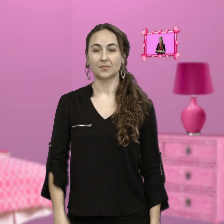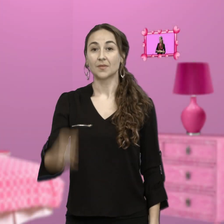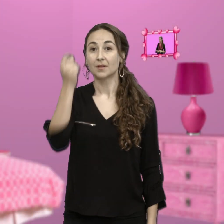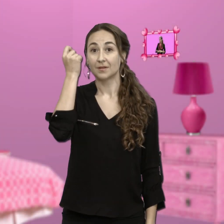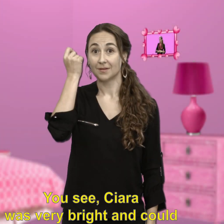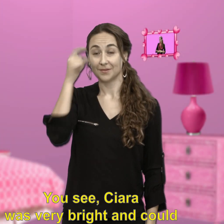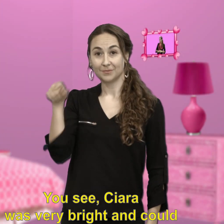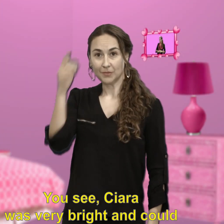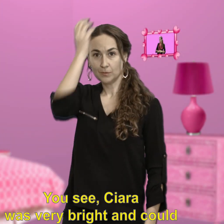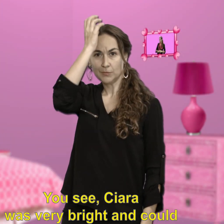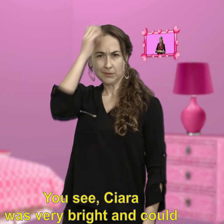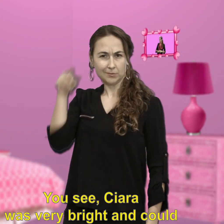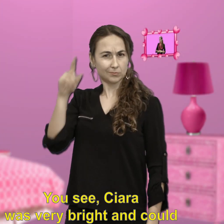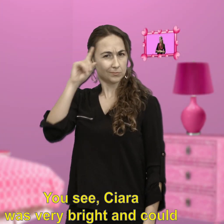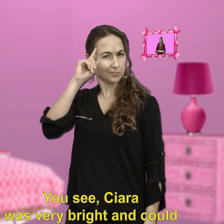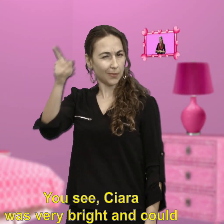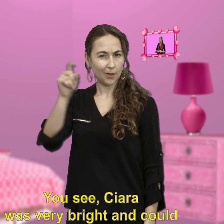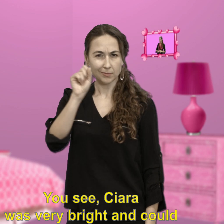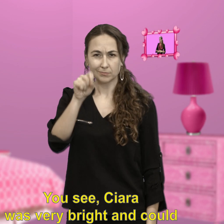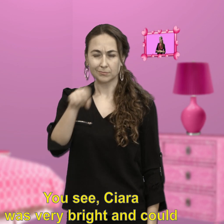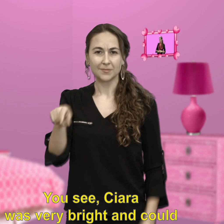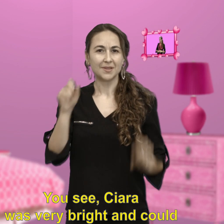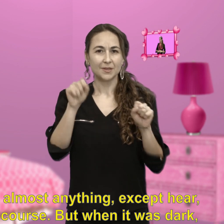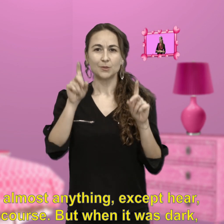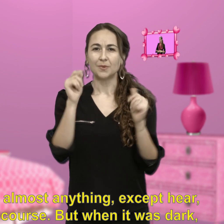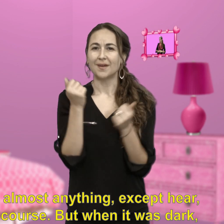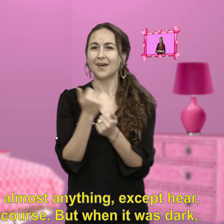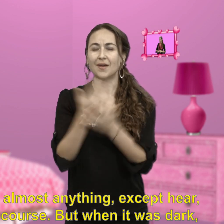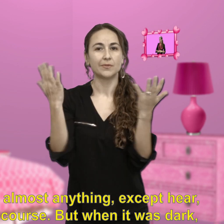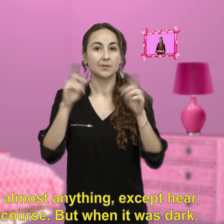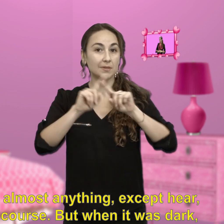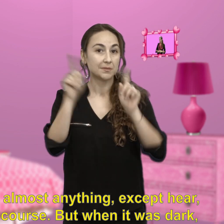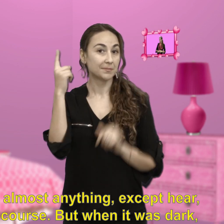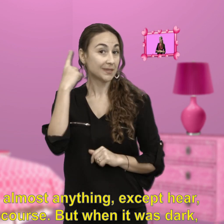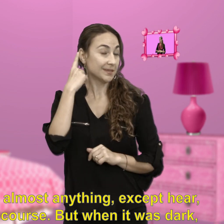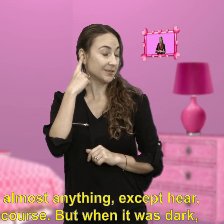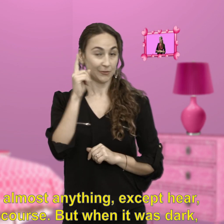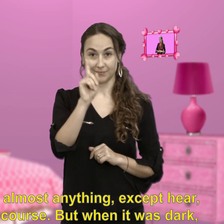You see, Ciara was very bright and could do almost anything, except here, of course.